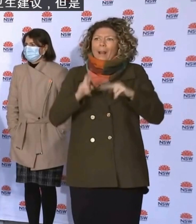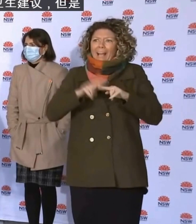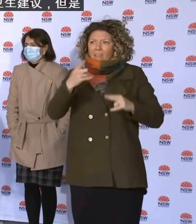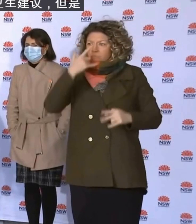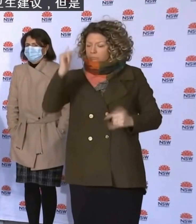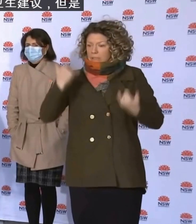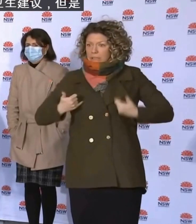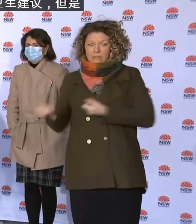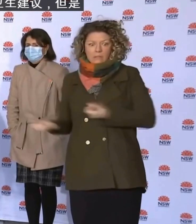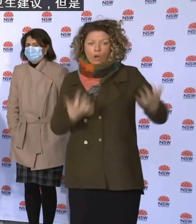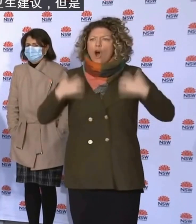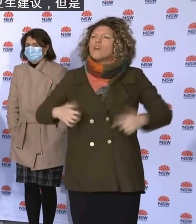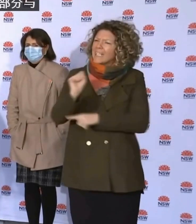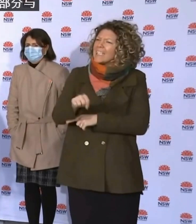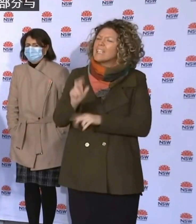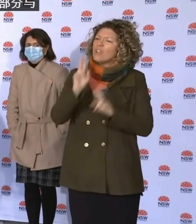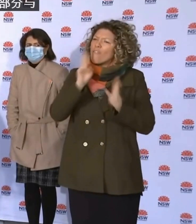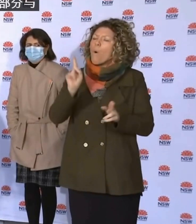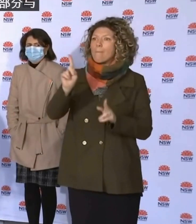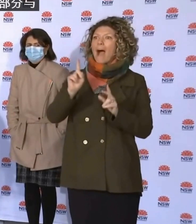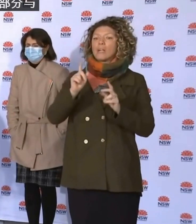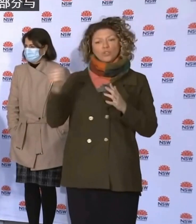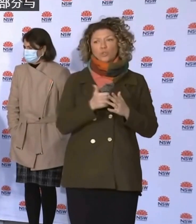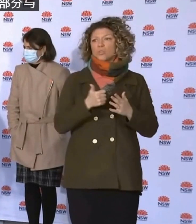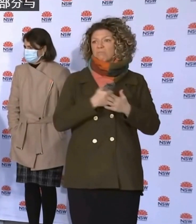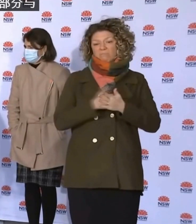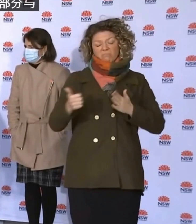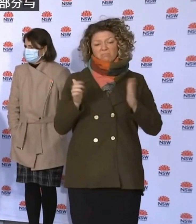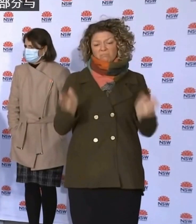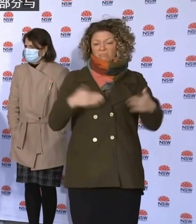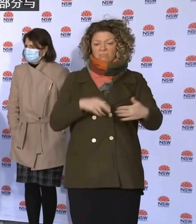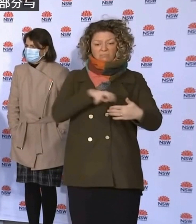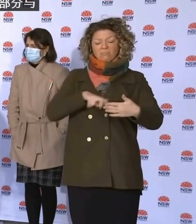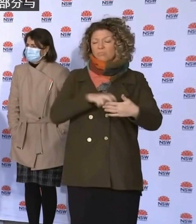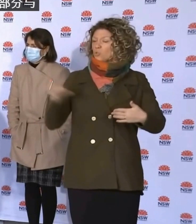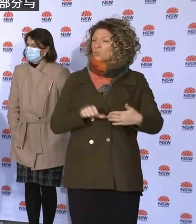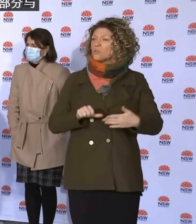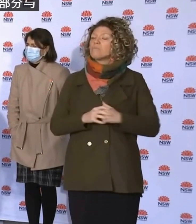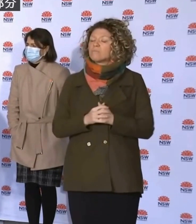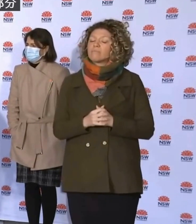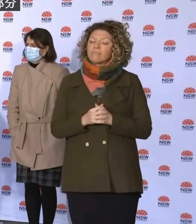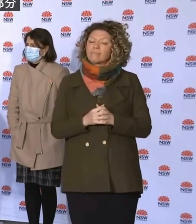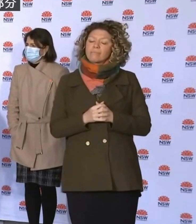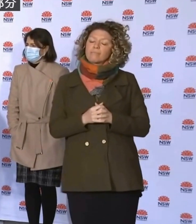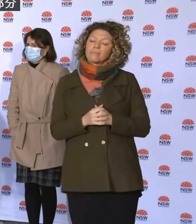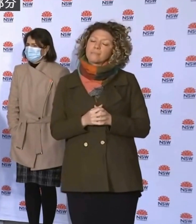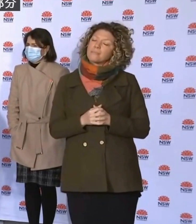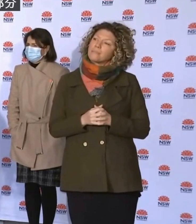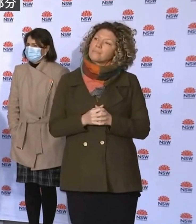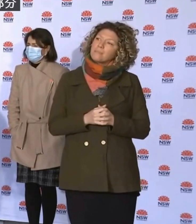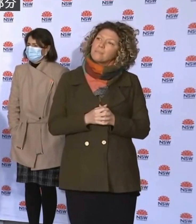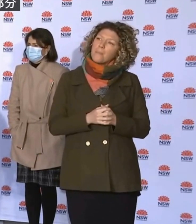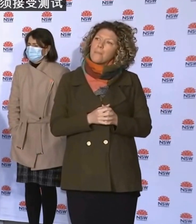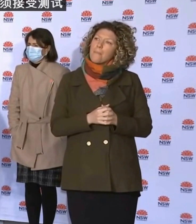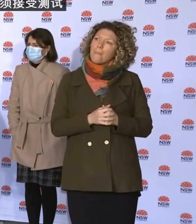health advice and following that public health advice, but I just want to draw that distinction. Part of the issue